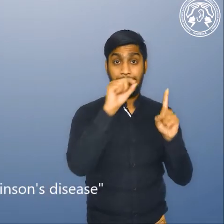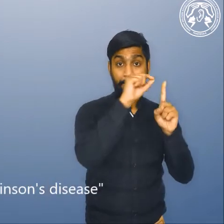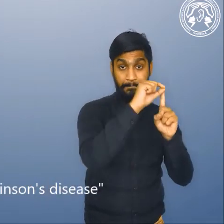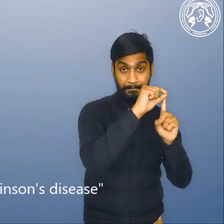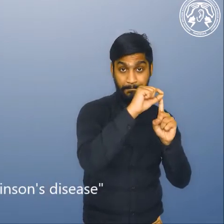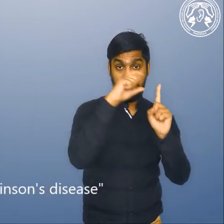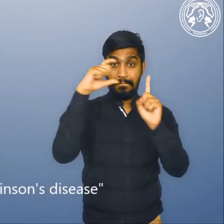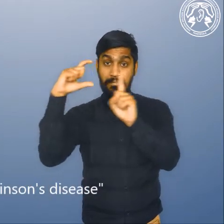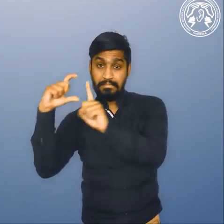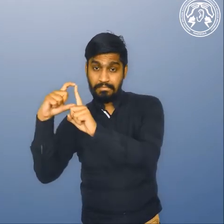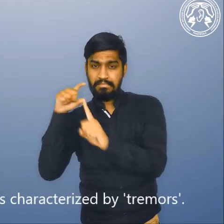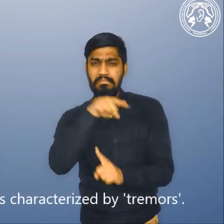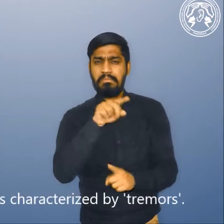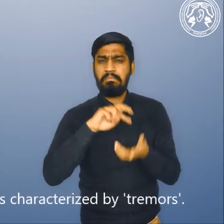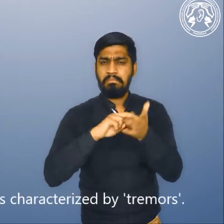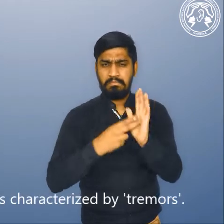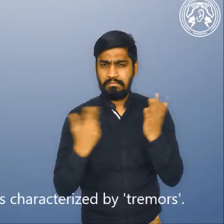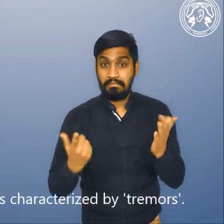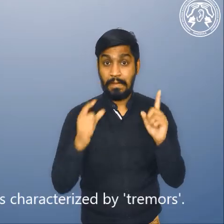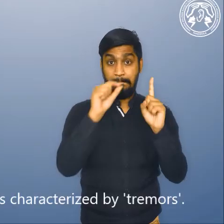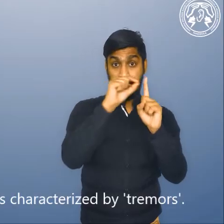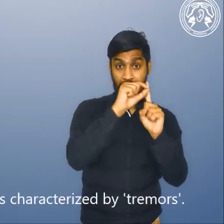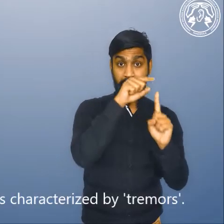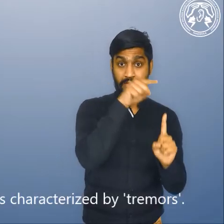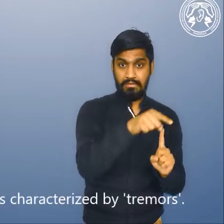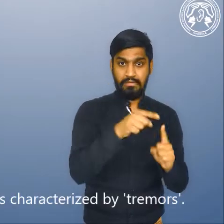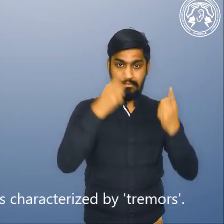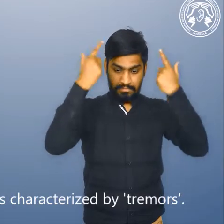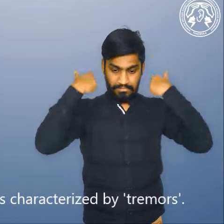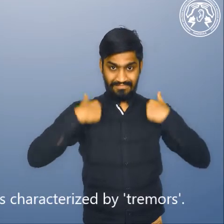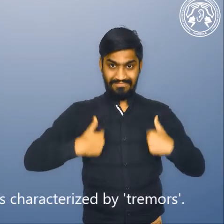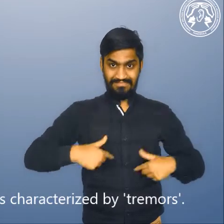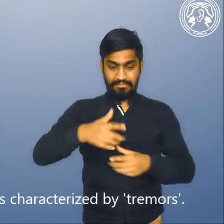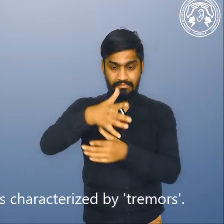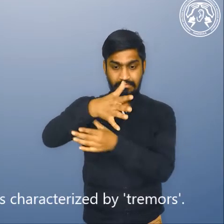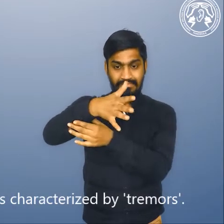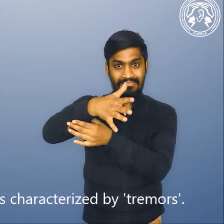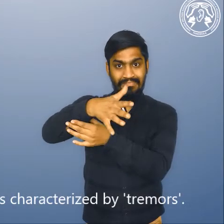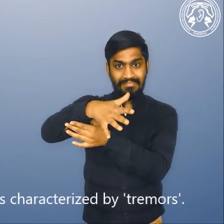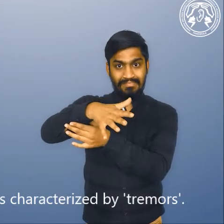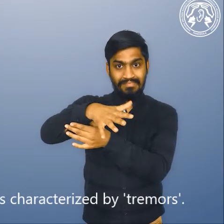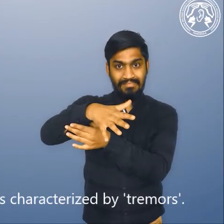2. Parkinson's disease. Parkinson's disease is characterized by tremors.